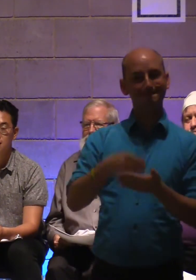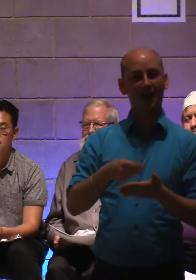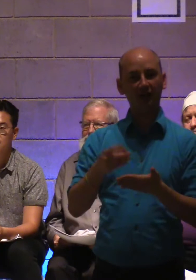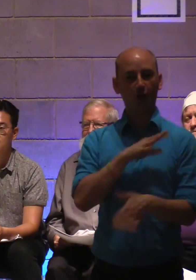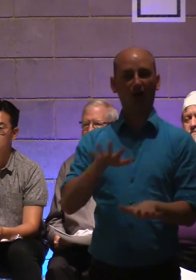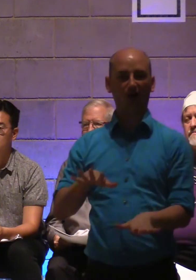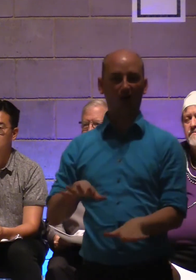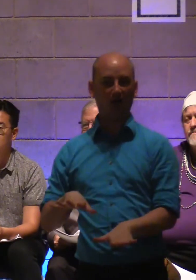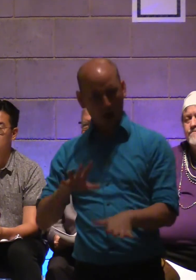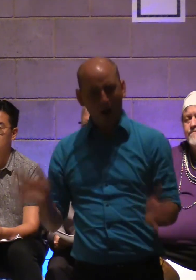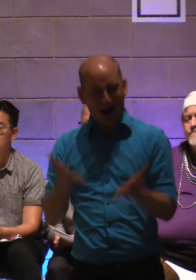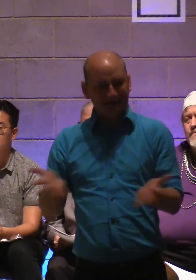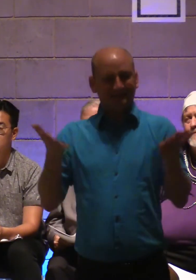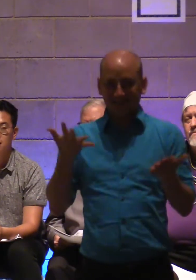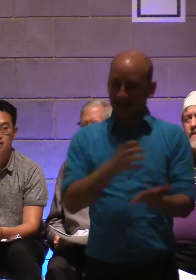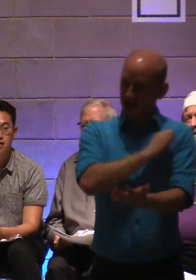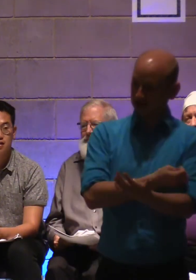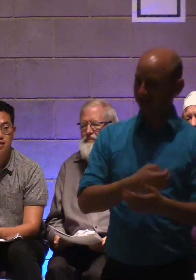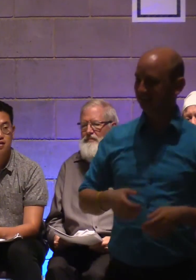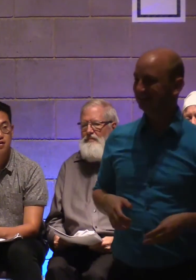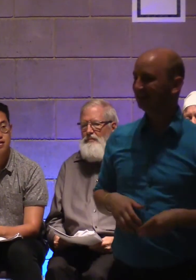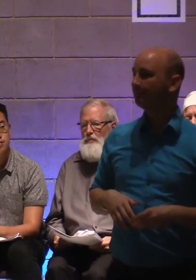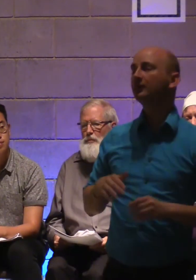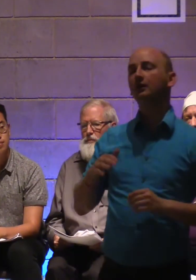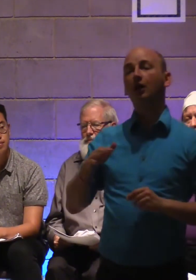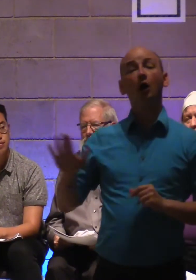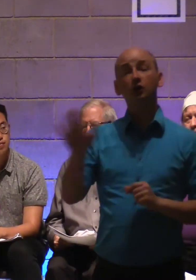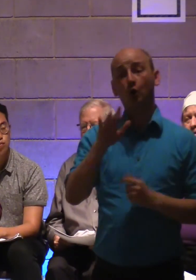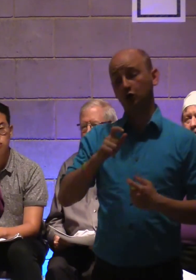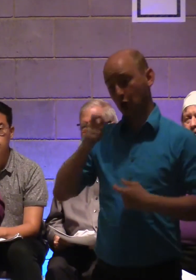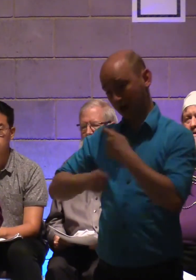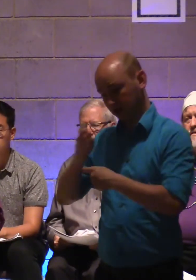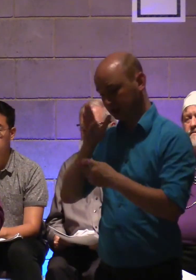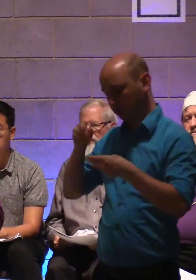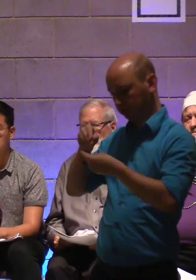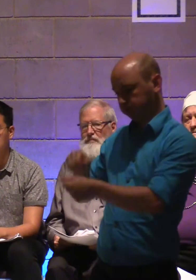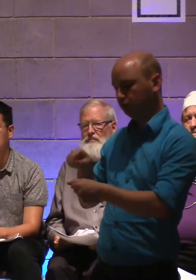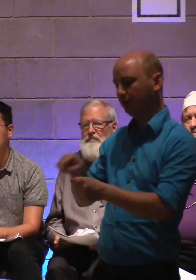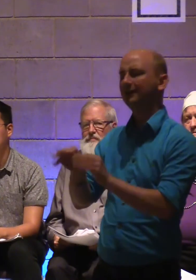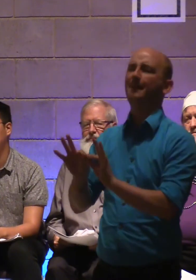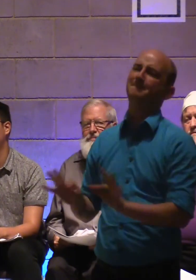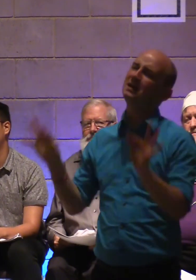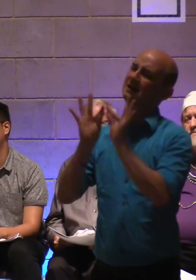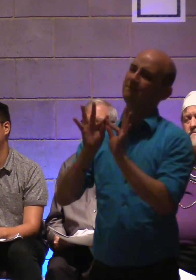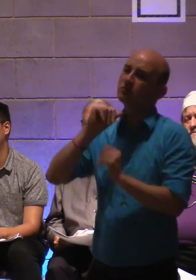back up. Bring the energy back up. And so you need to know that your donations will go to a meaningful nonprofit that's making an impact in the